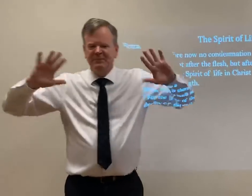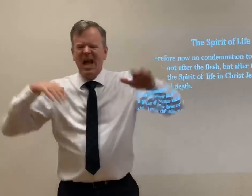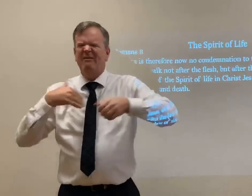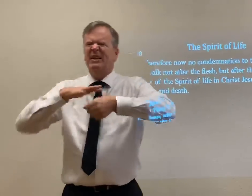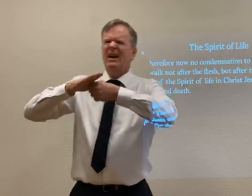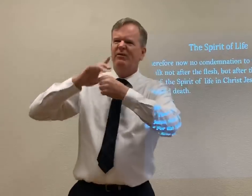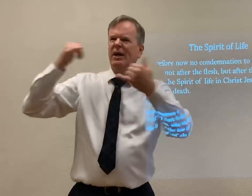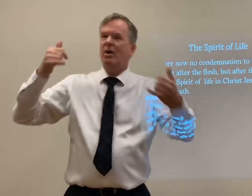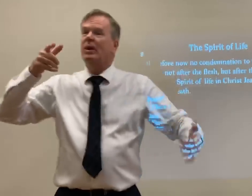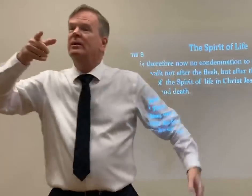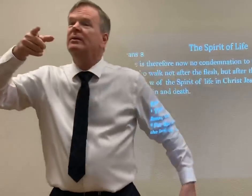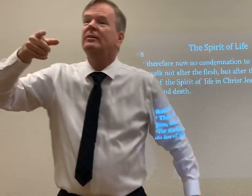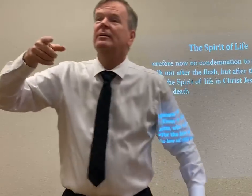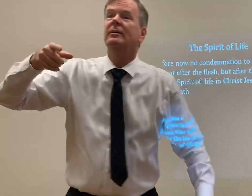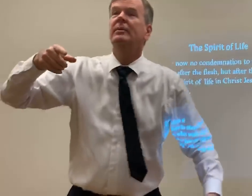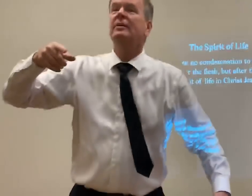Okay. So enough for now.